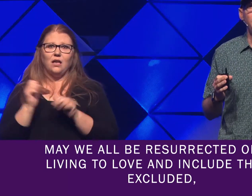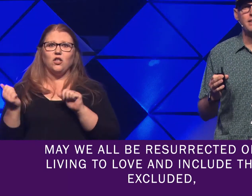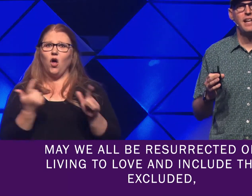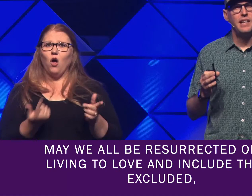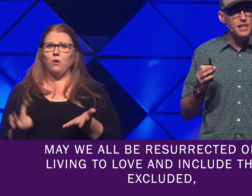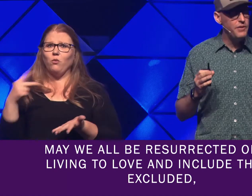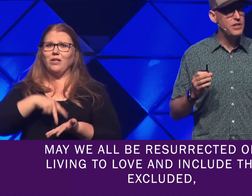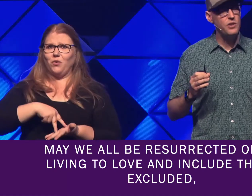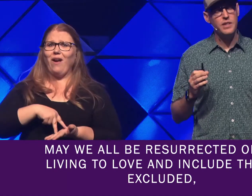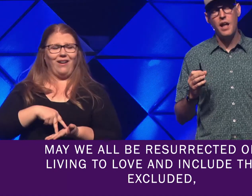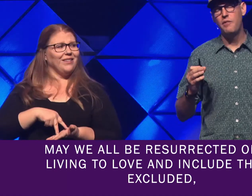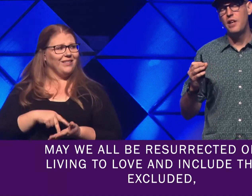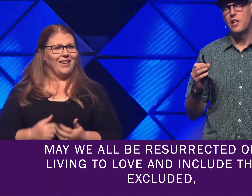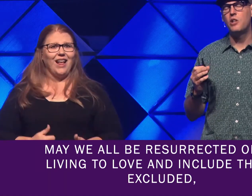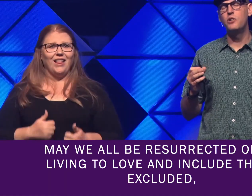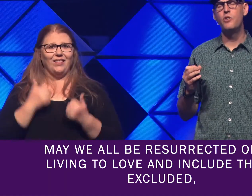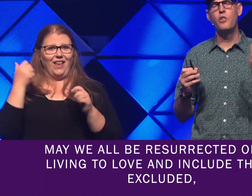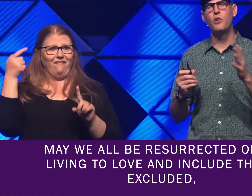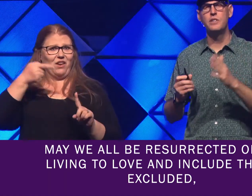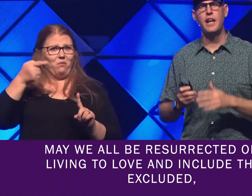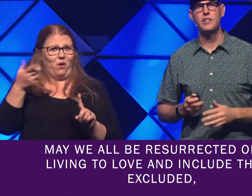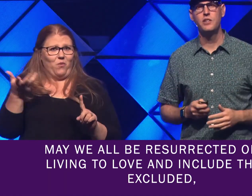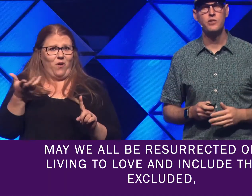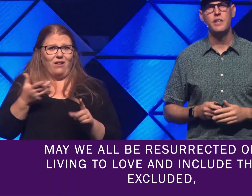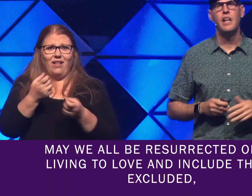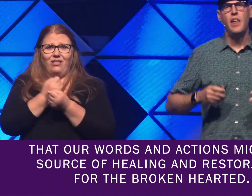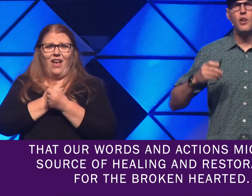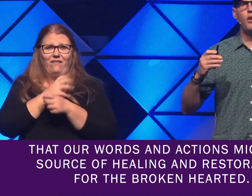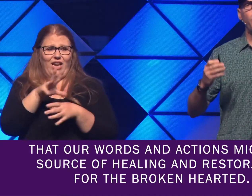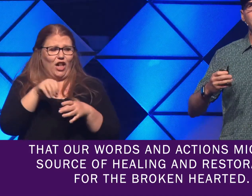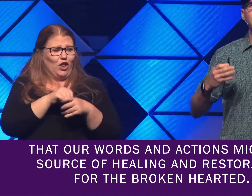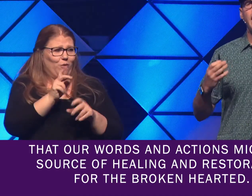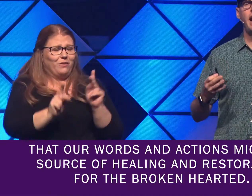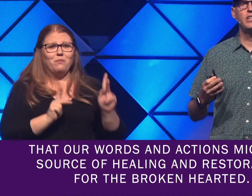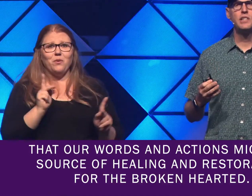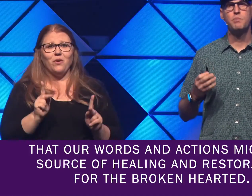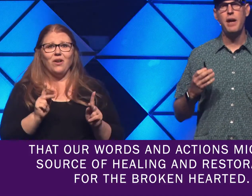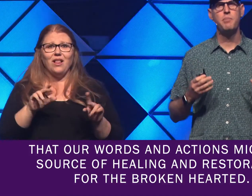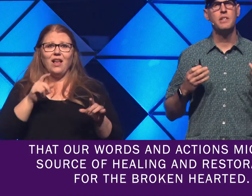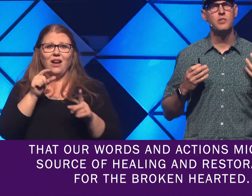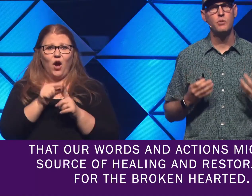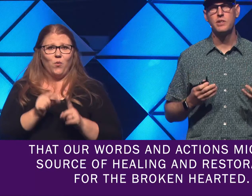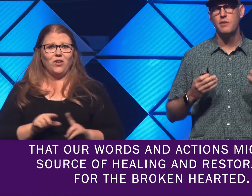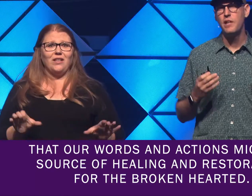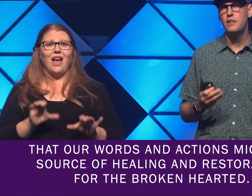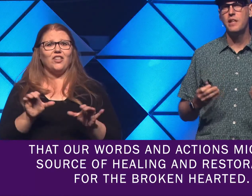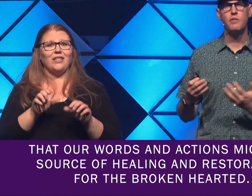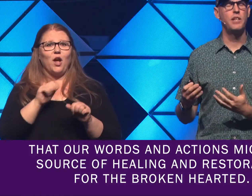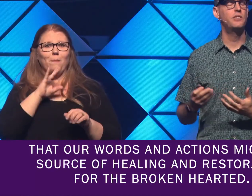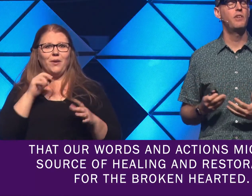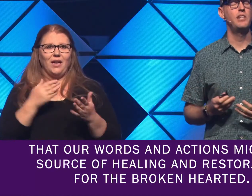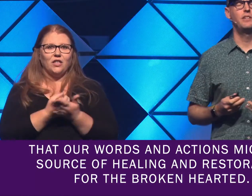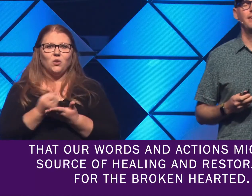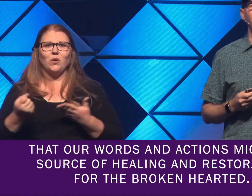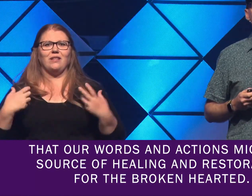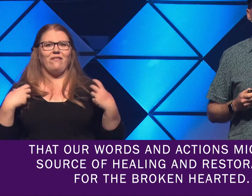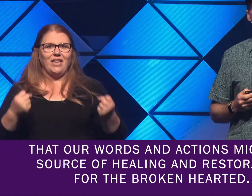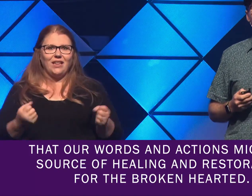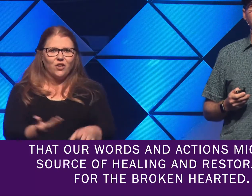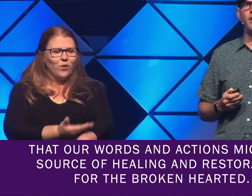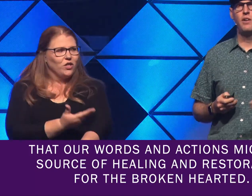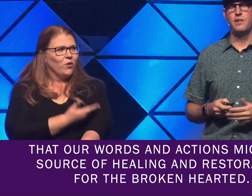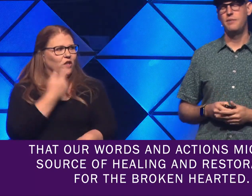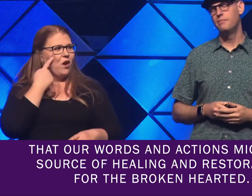resurrected ones, living to love and include those excluded, that our words and actions might be a source of healing and restoration